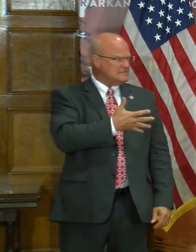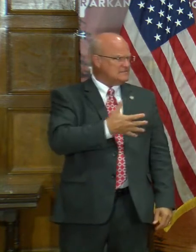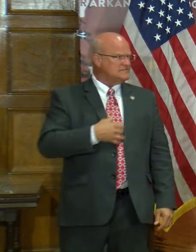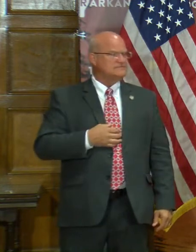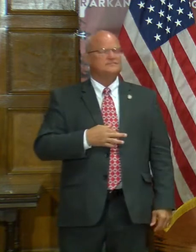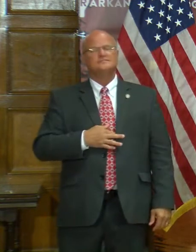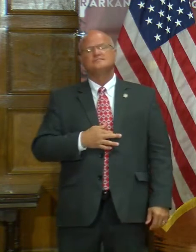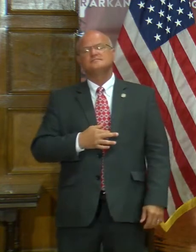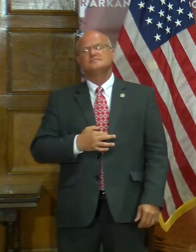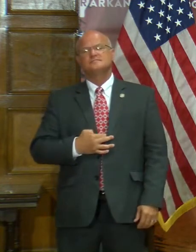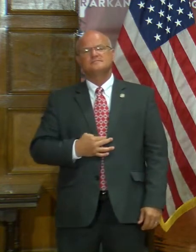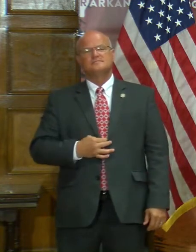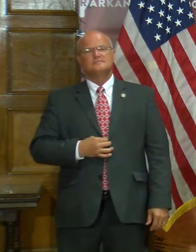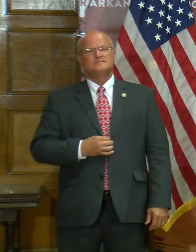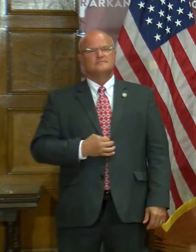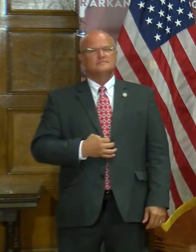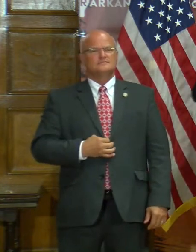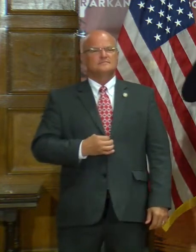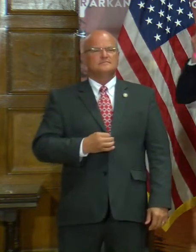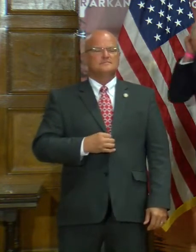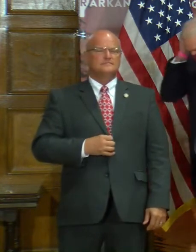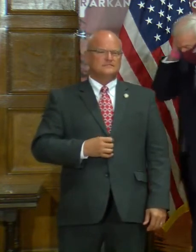on this?